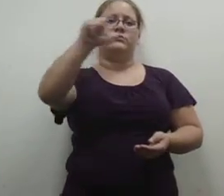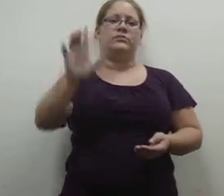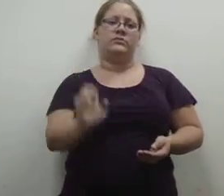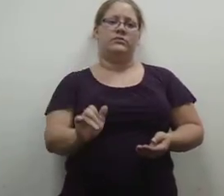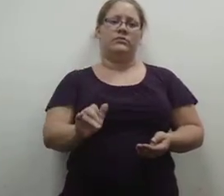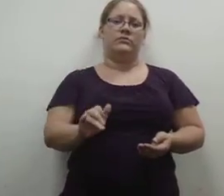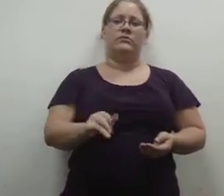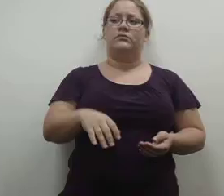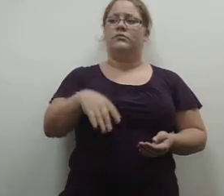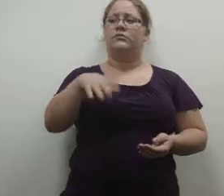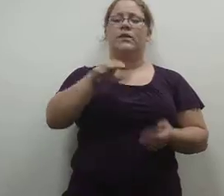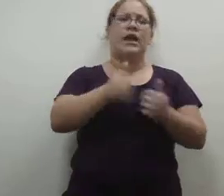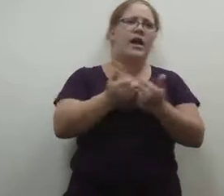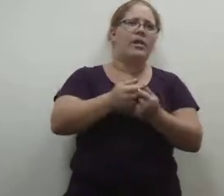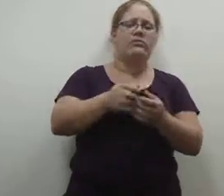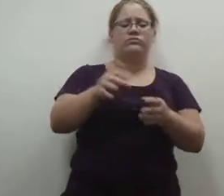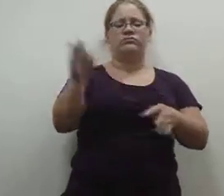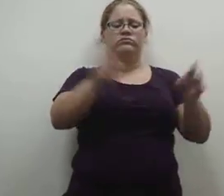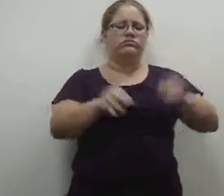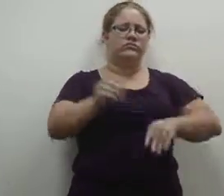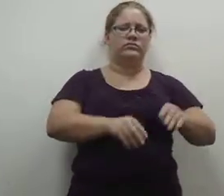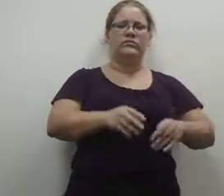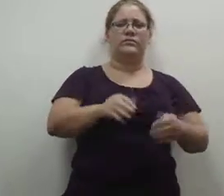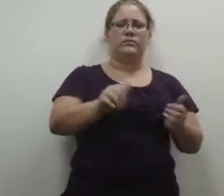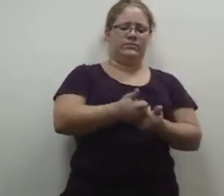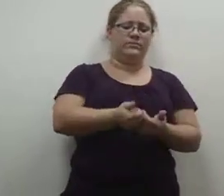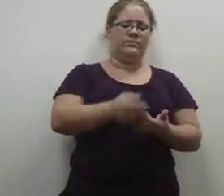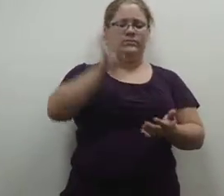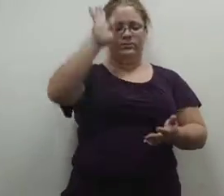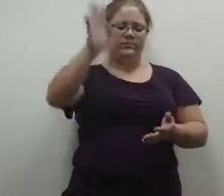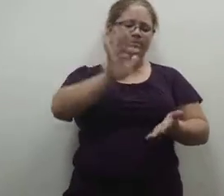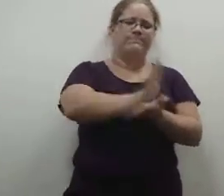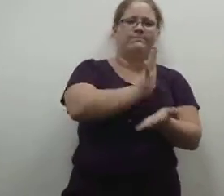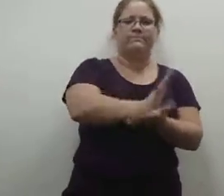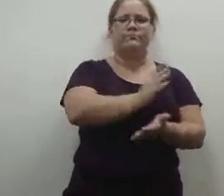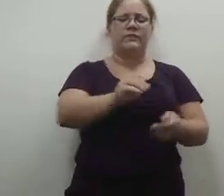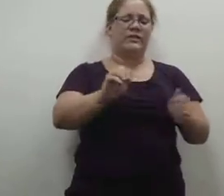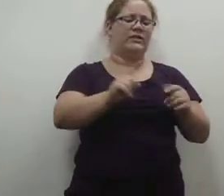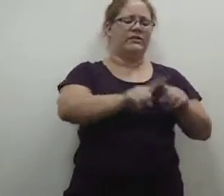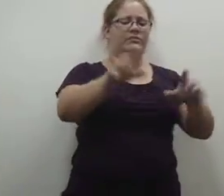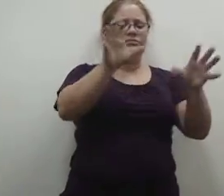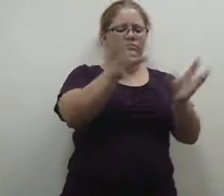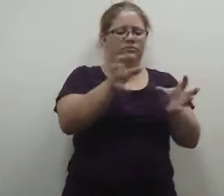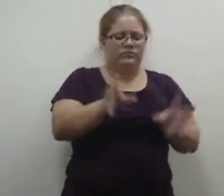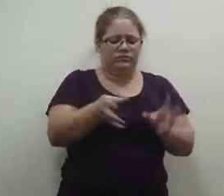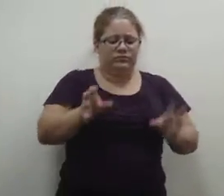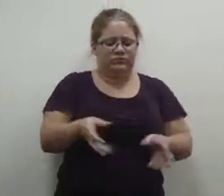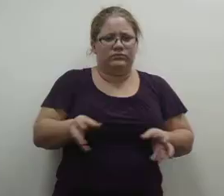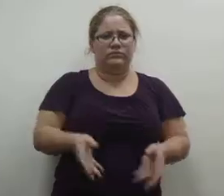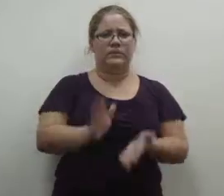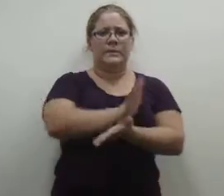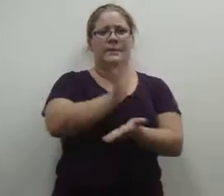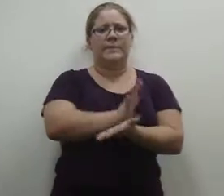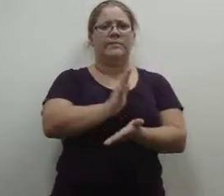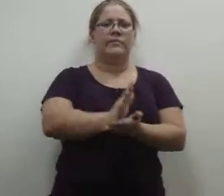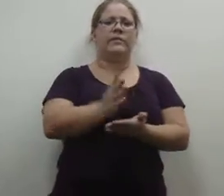an abstract, and the different sections of the paper, how it should be arranged. And they did this, like I said, for 5 different content